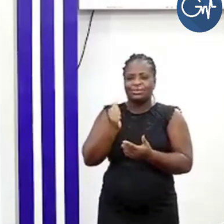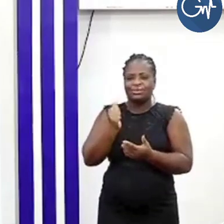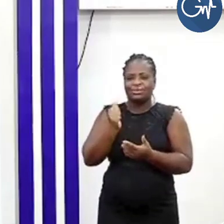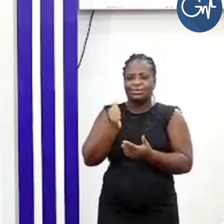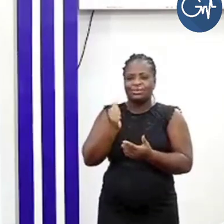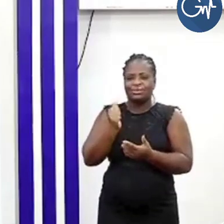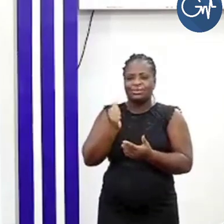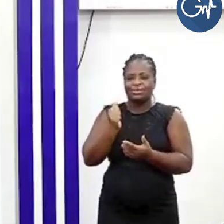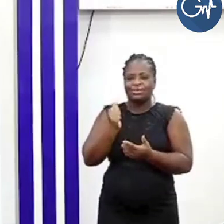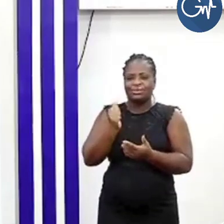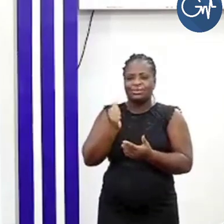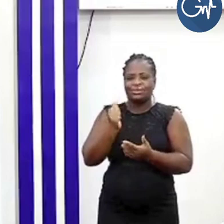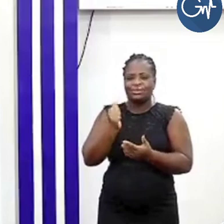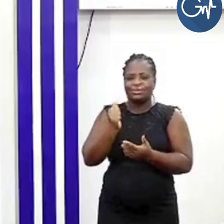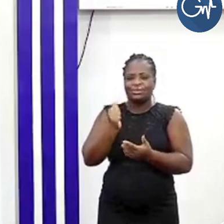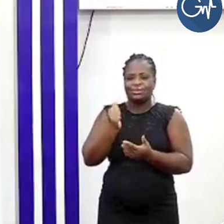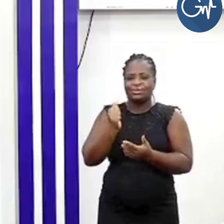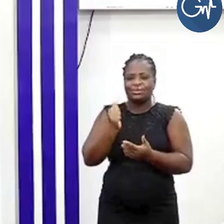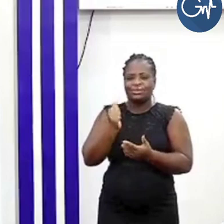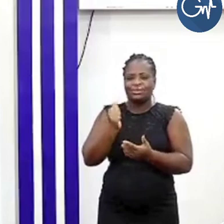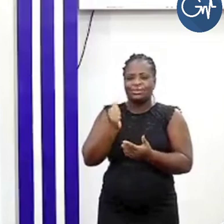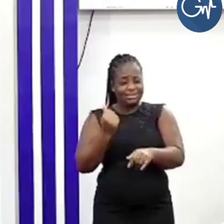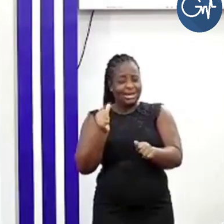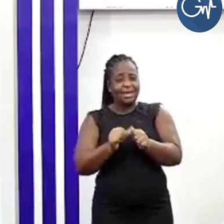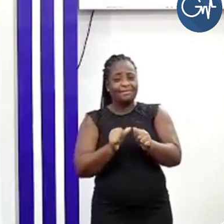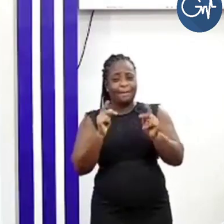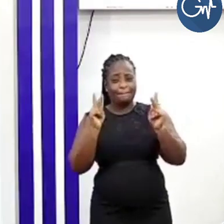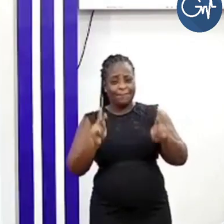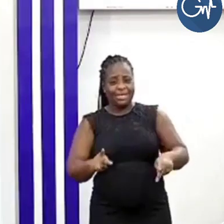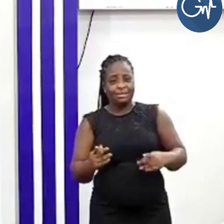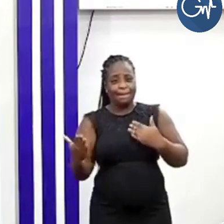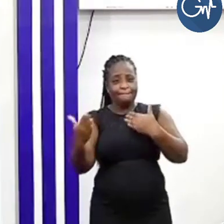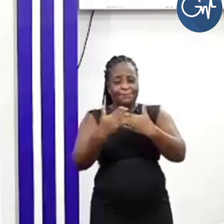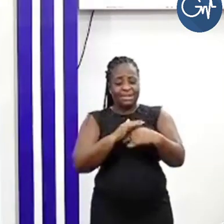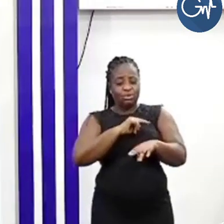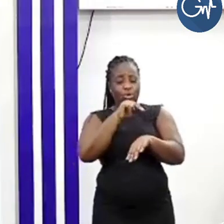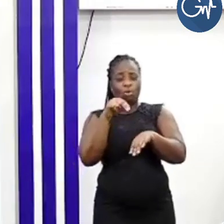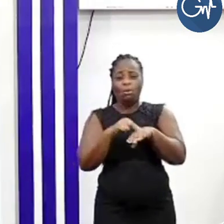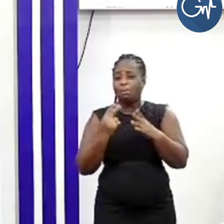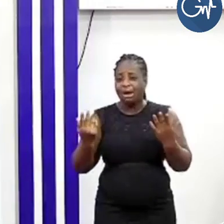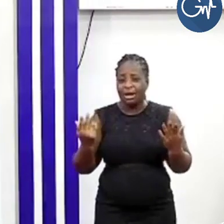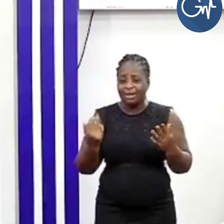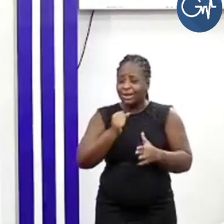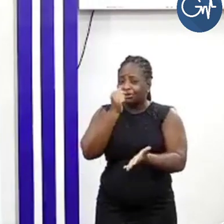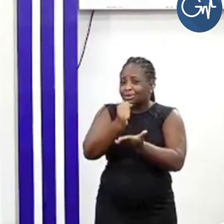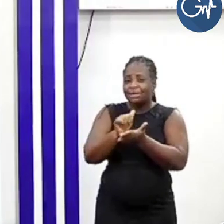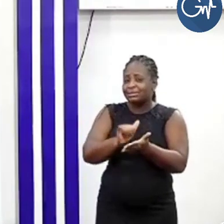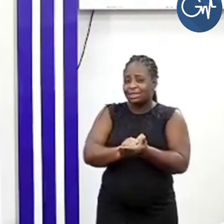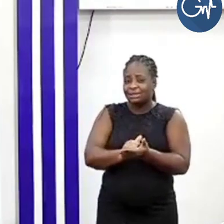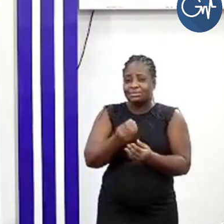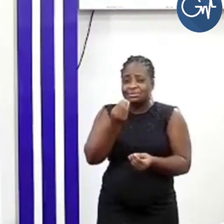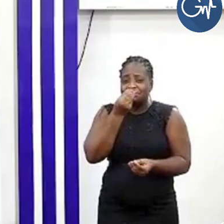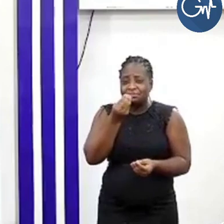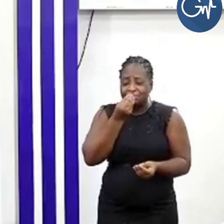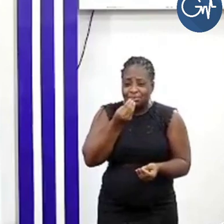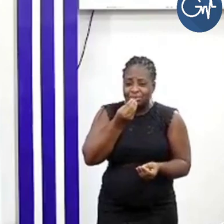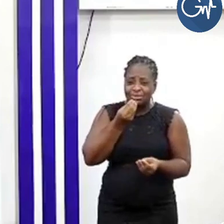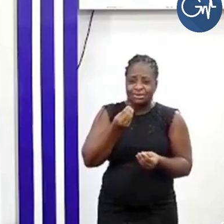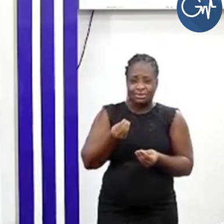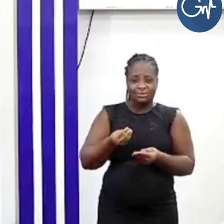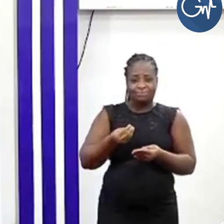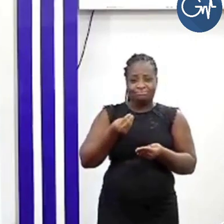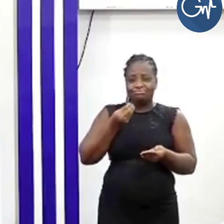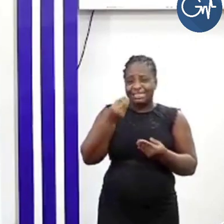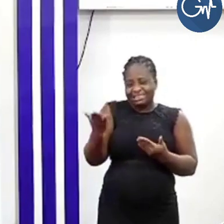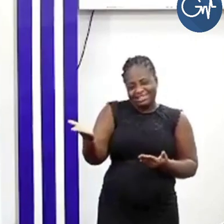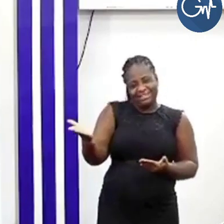night and day, once everybody comes back to normality and the assurance that the food supplies are